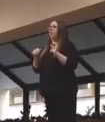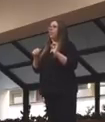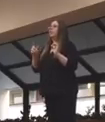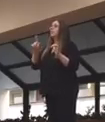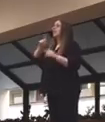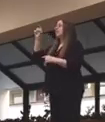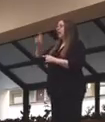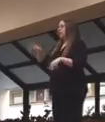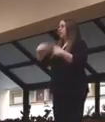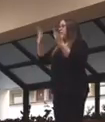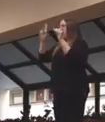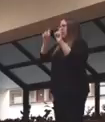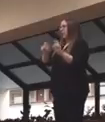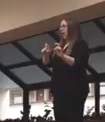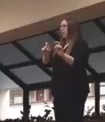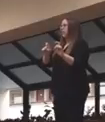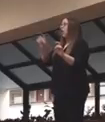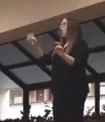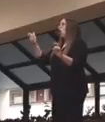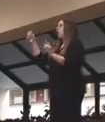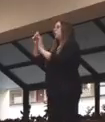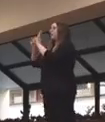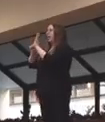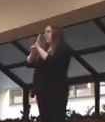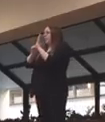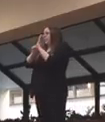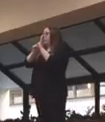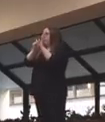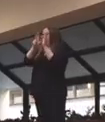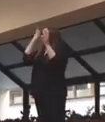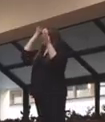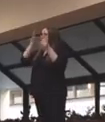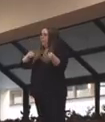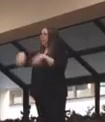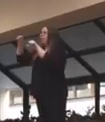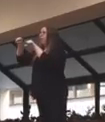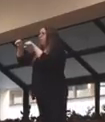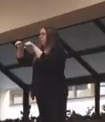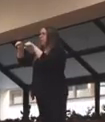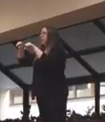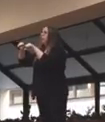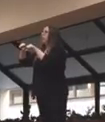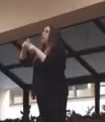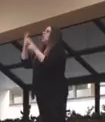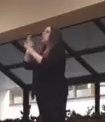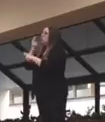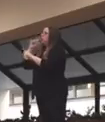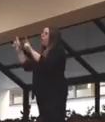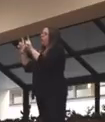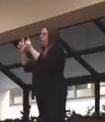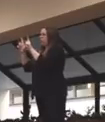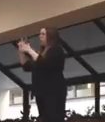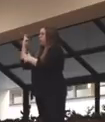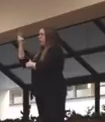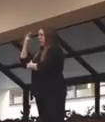That is a text-based test. Other states have adopted it